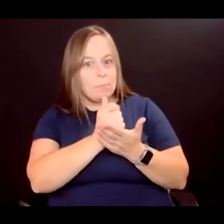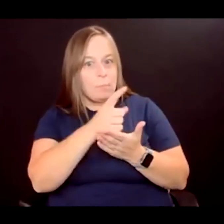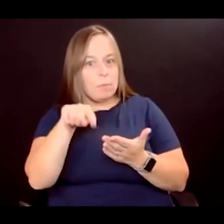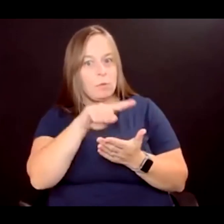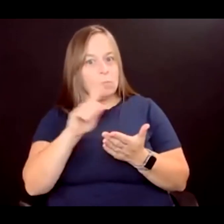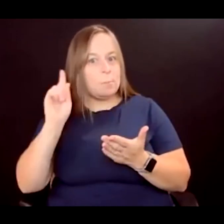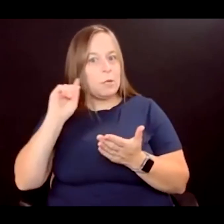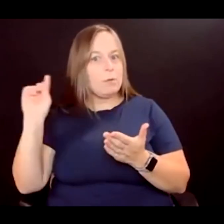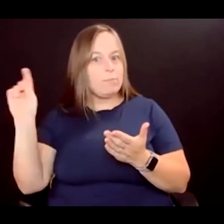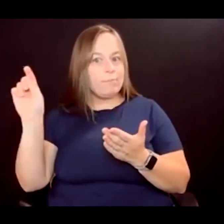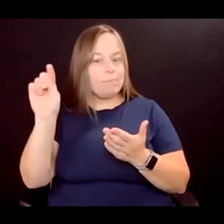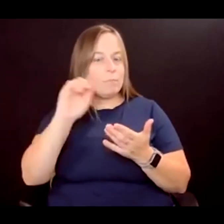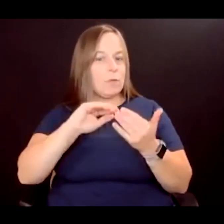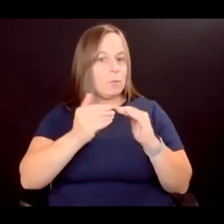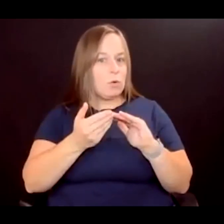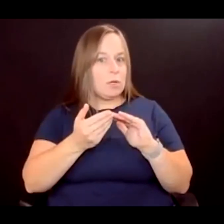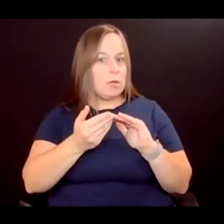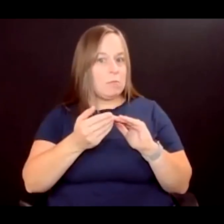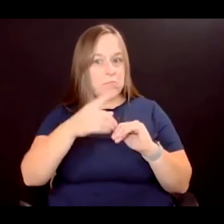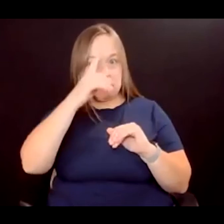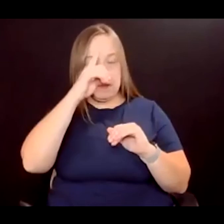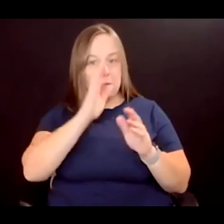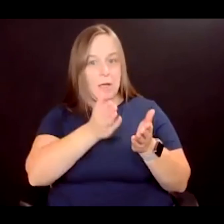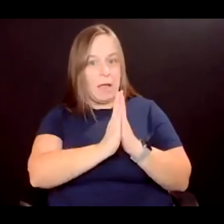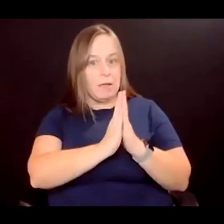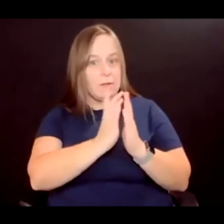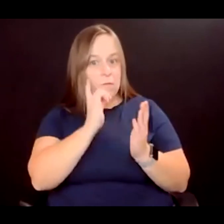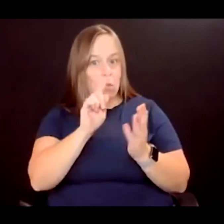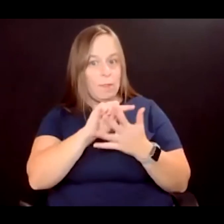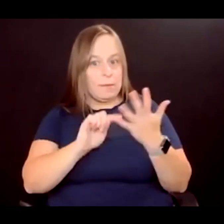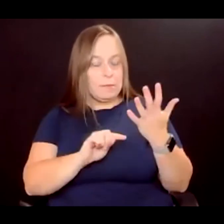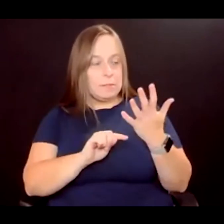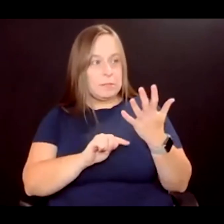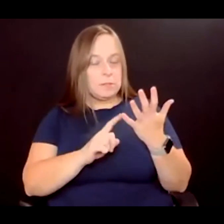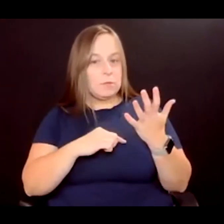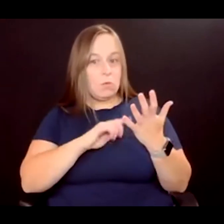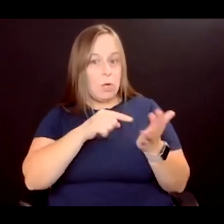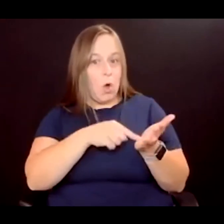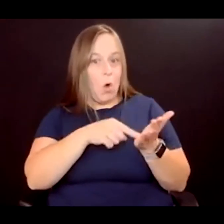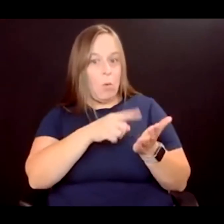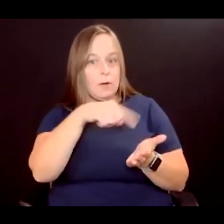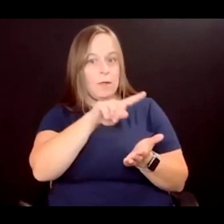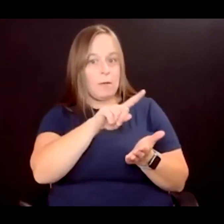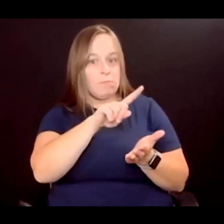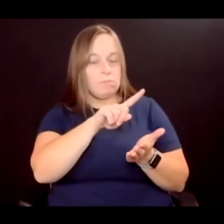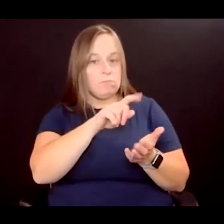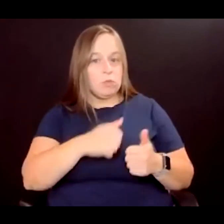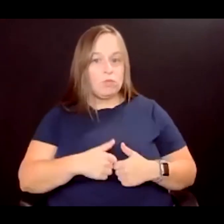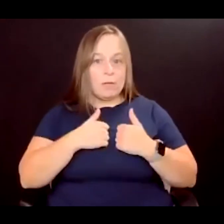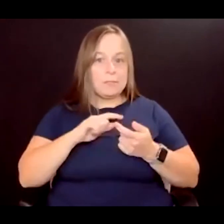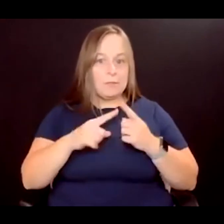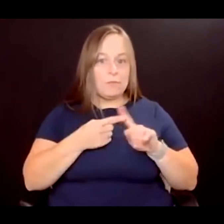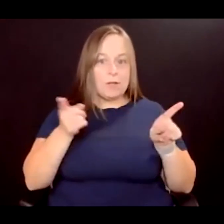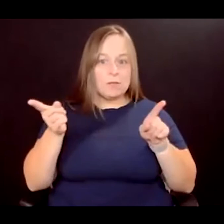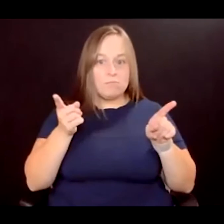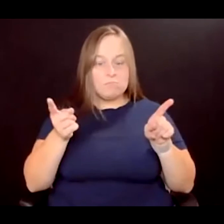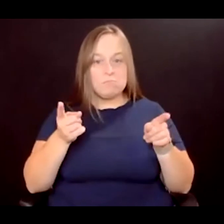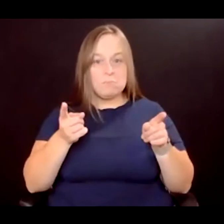as the city goes, how much, you know, first responders, police, fire, you know,